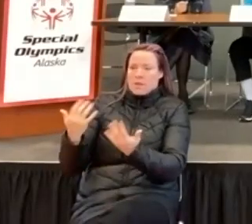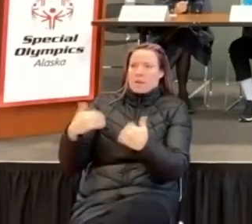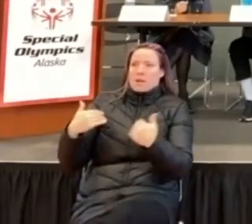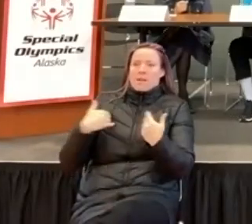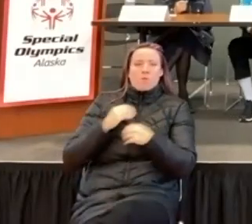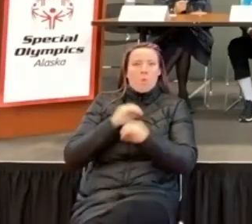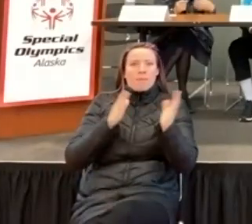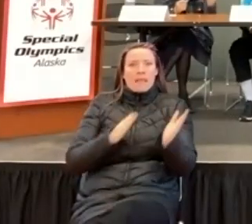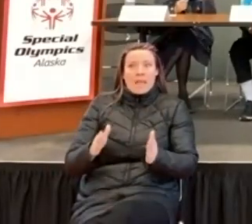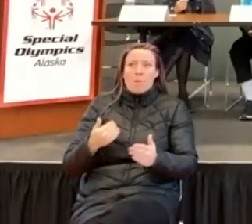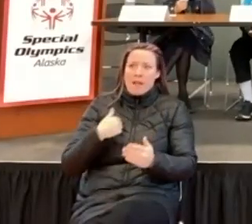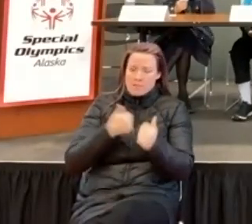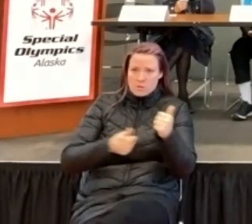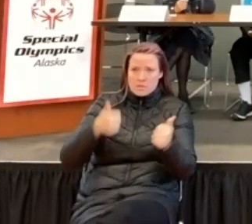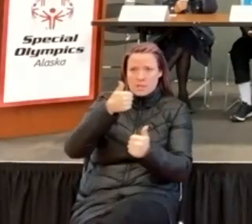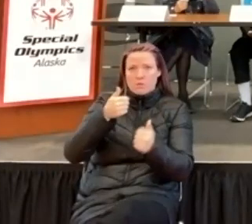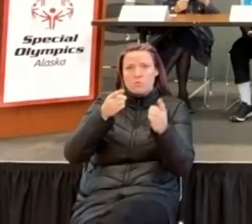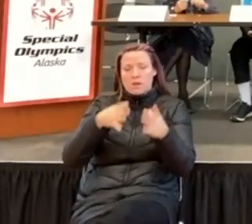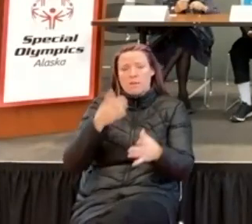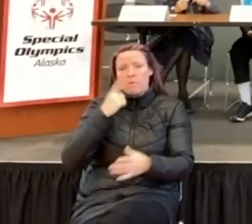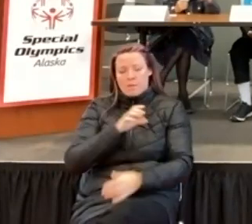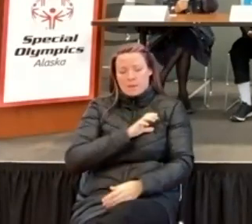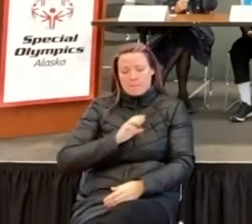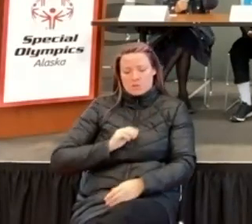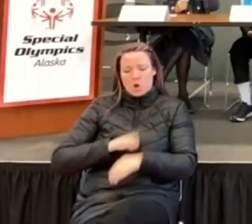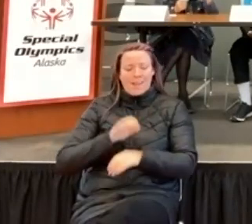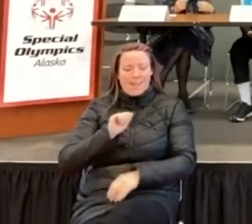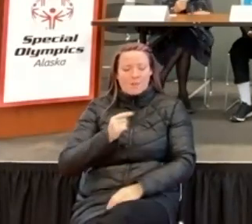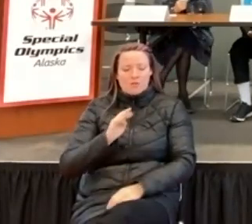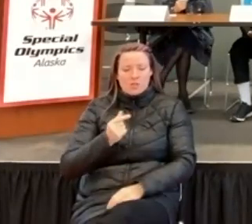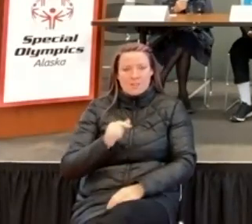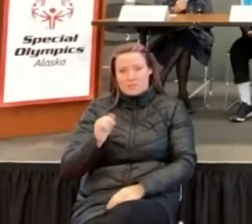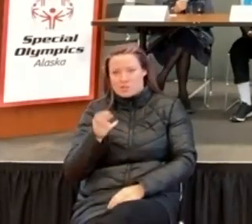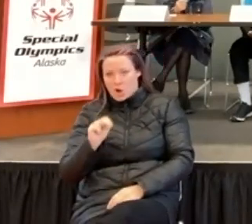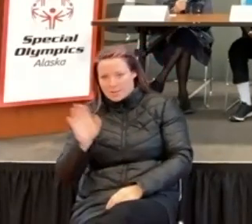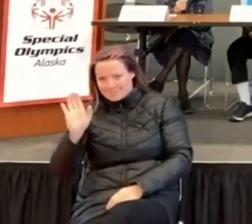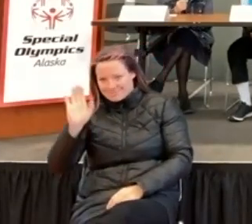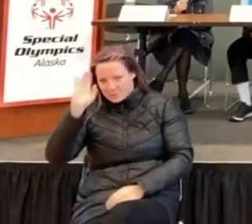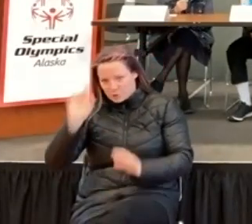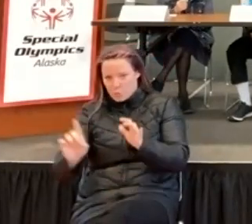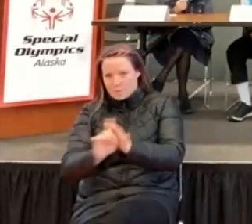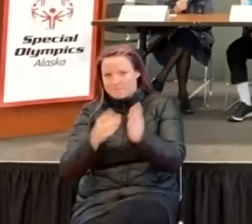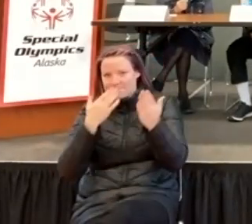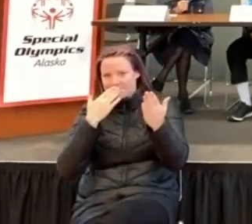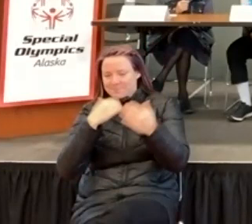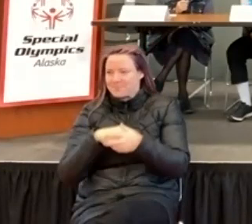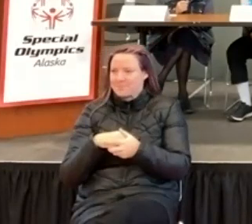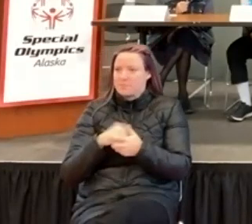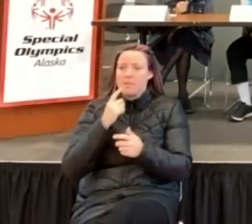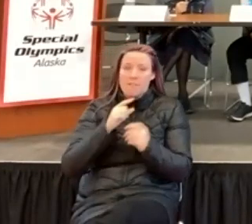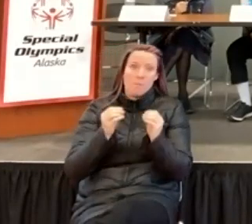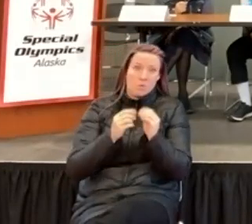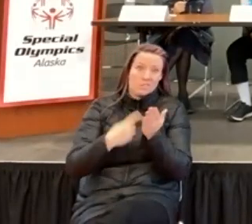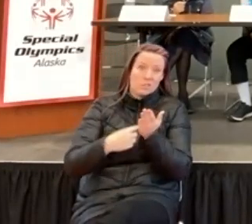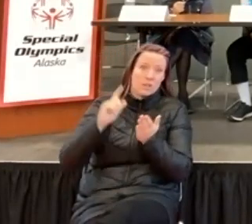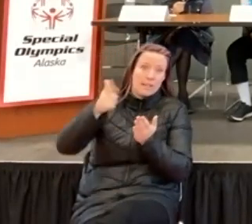do have our executive director for the Commission on Aging here, John, who has shown up, so we can have further discussion about